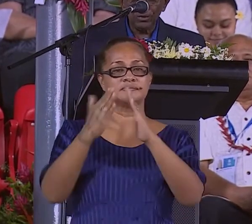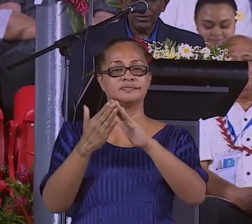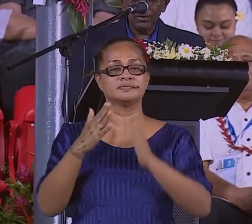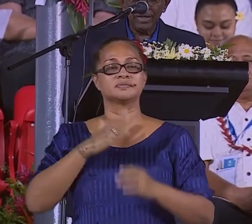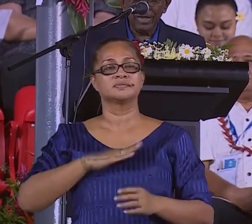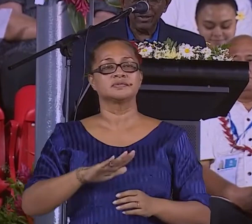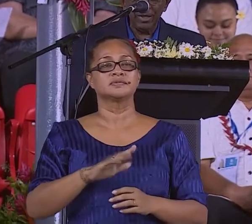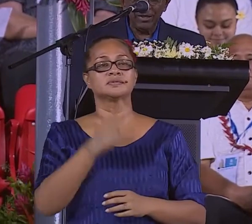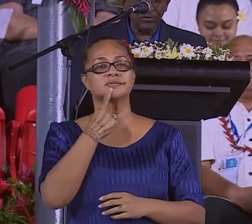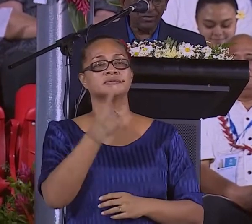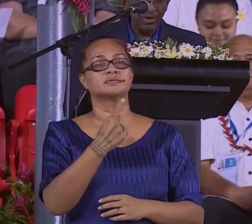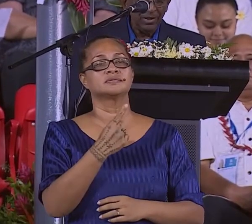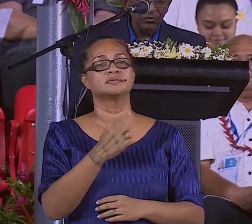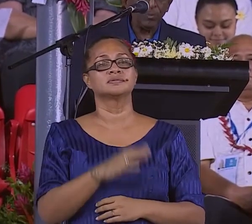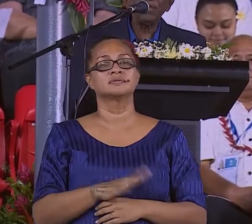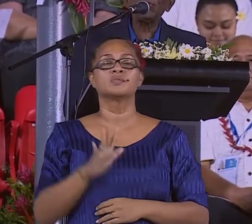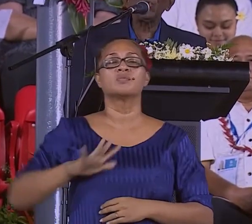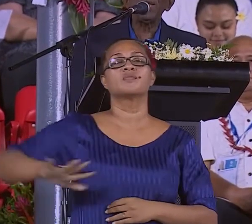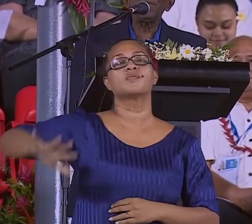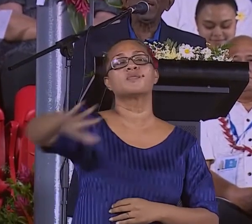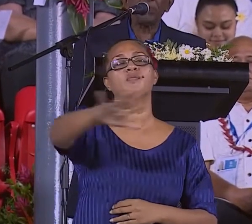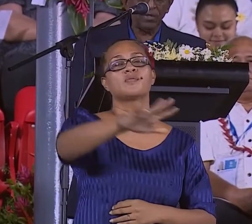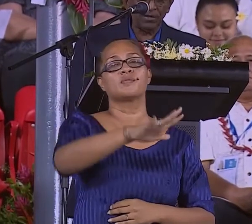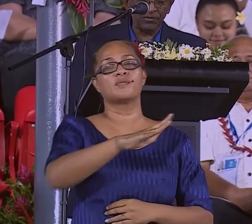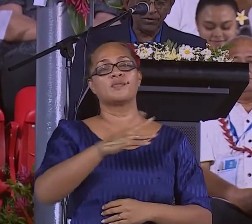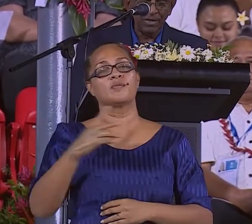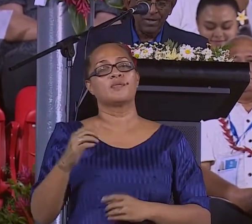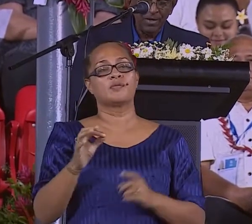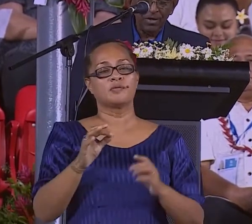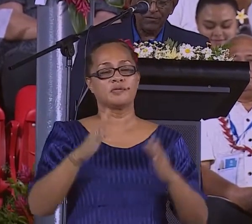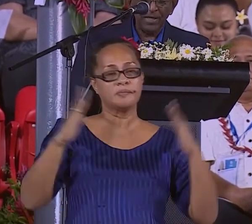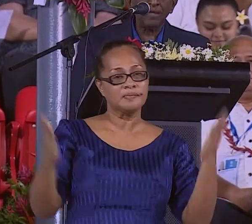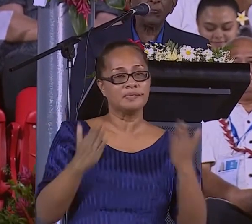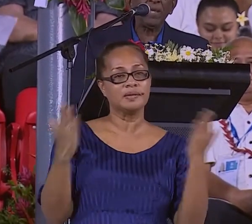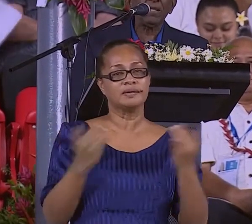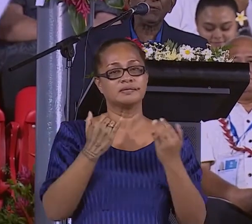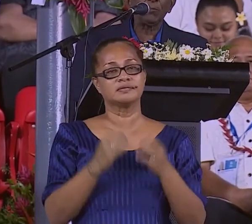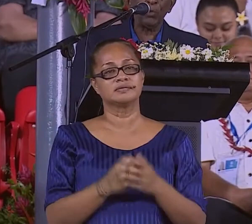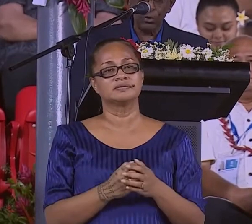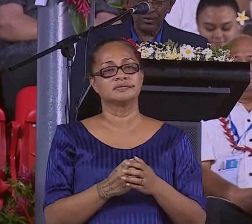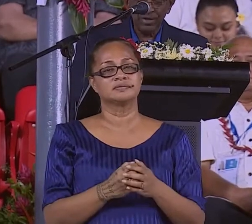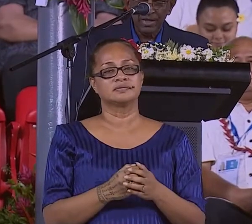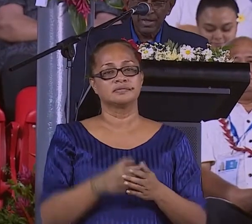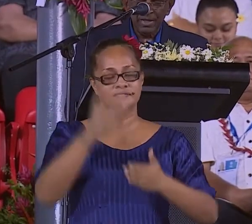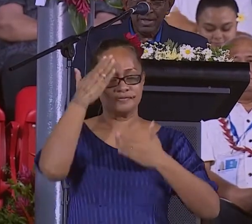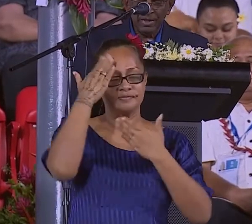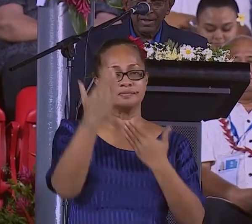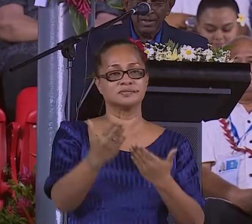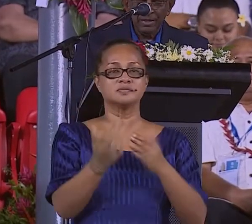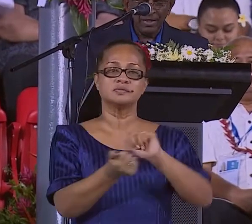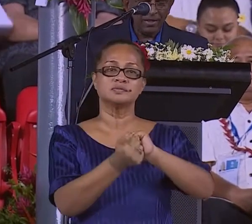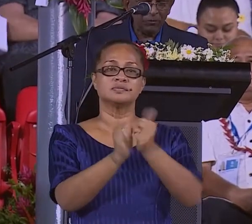all the athletes to be true ambassadors of their respective sports